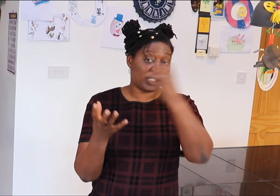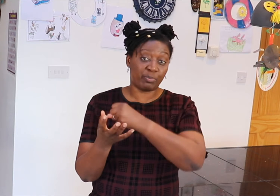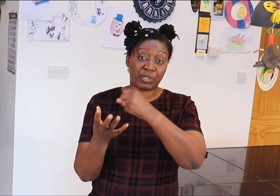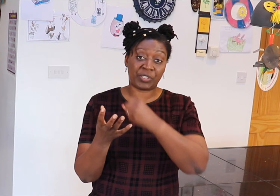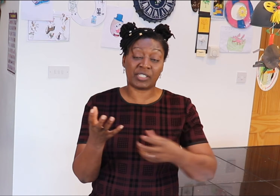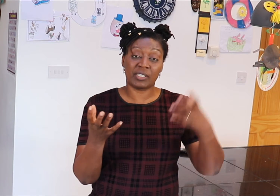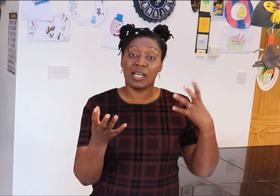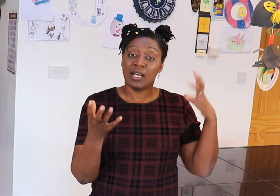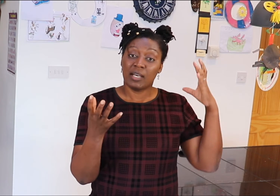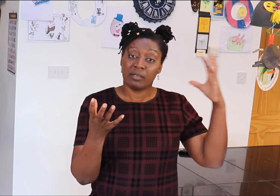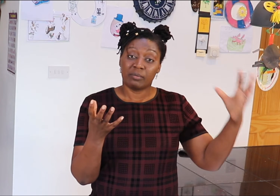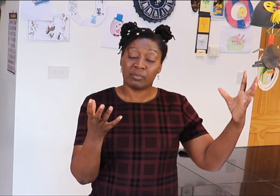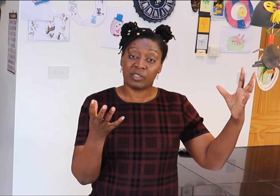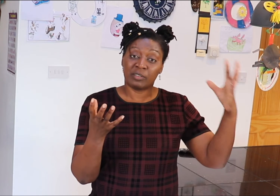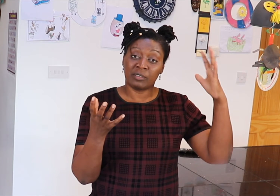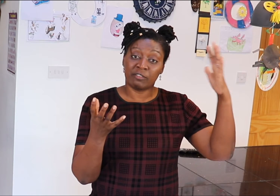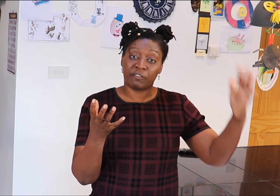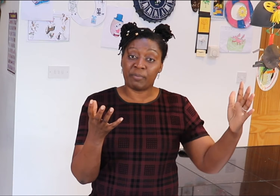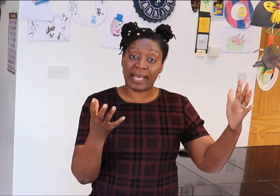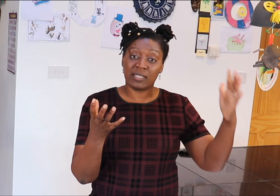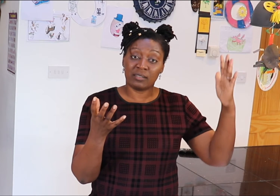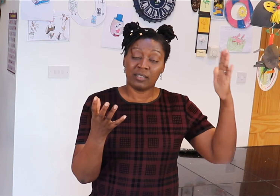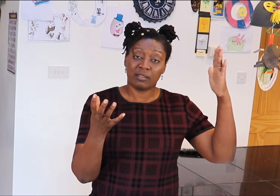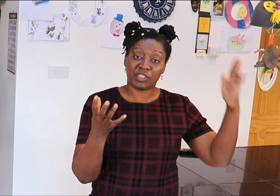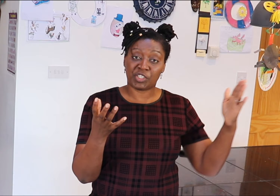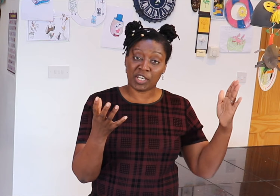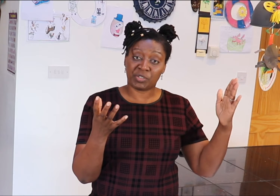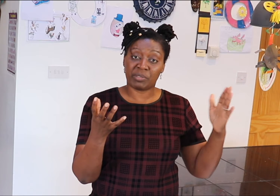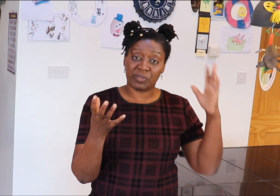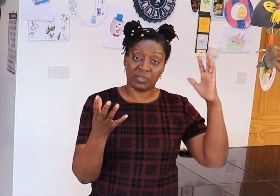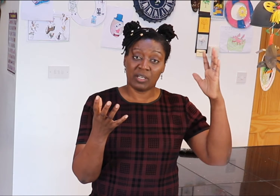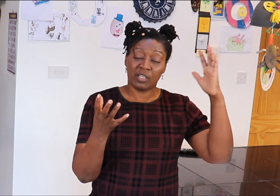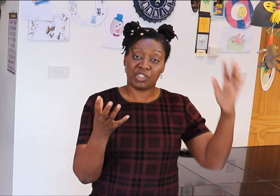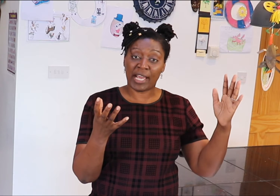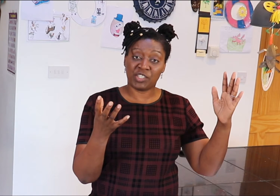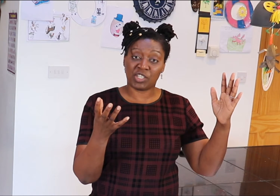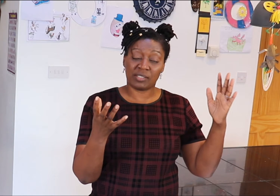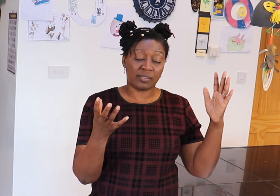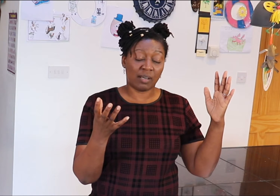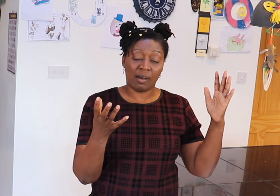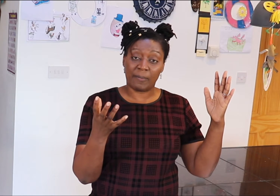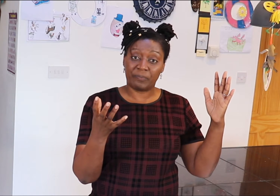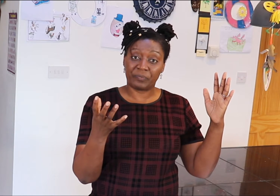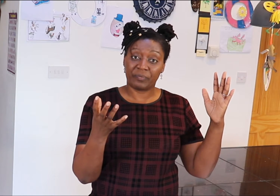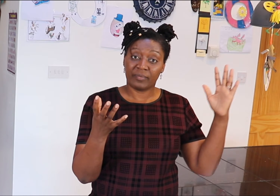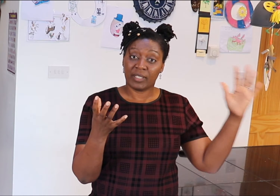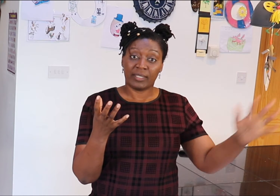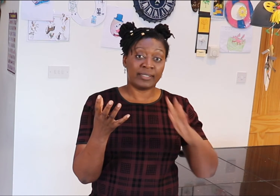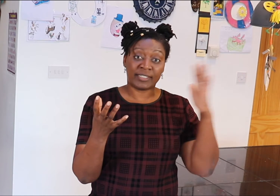depositing process. For a man, testosterone changes the set